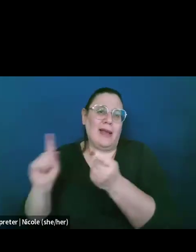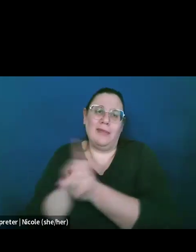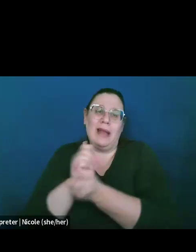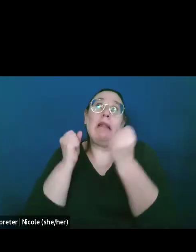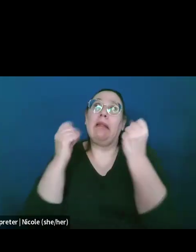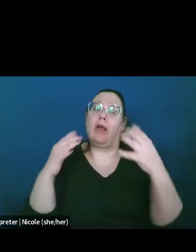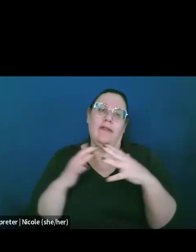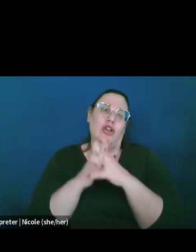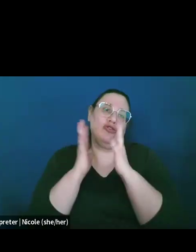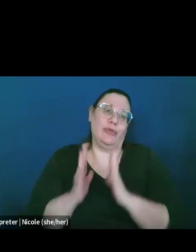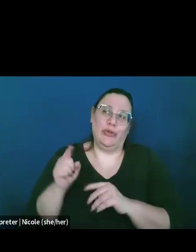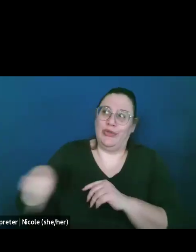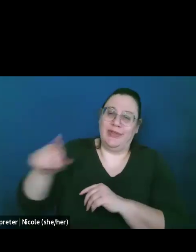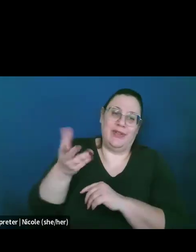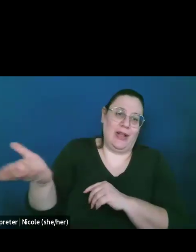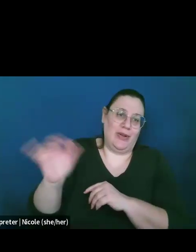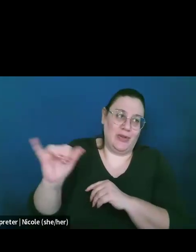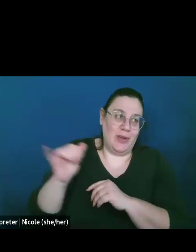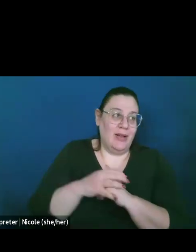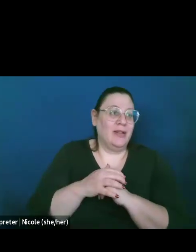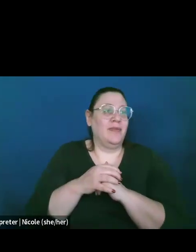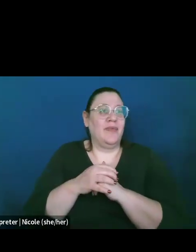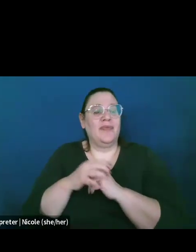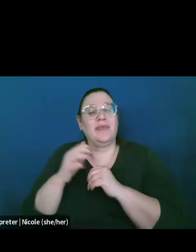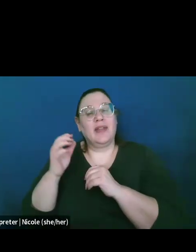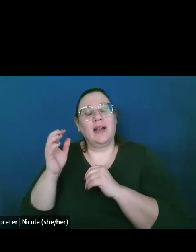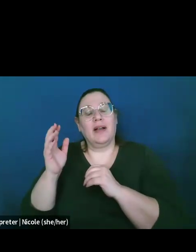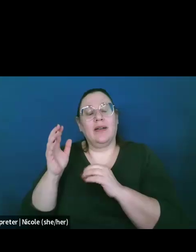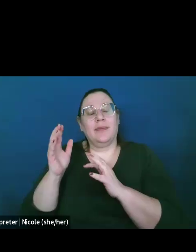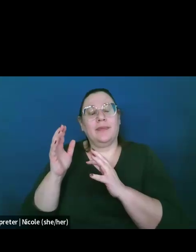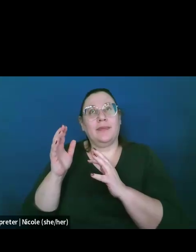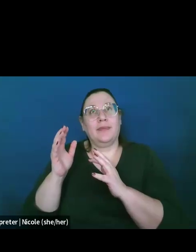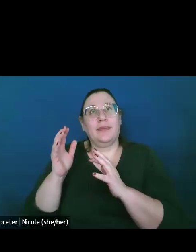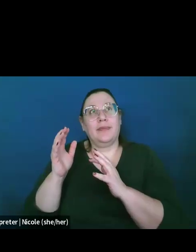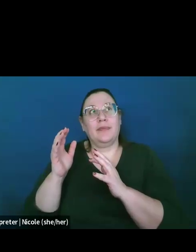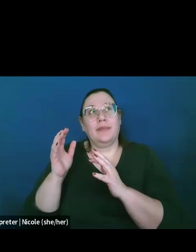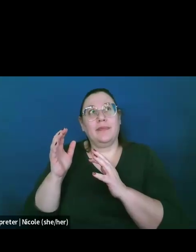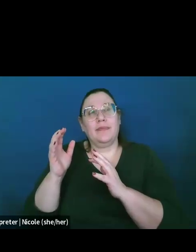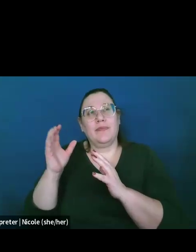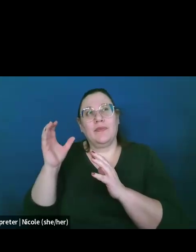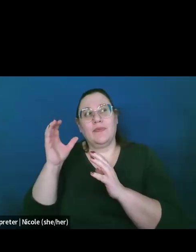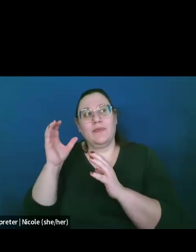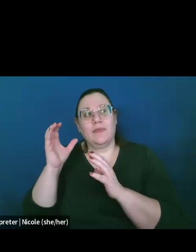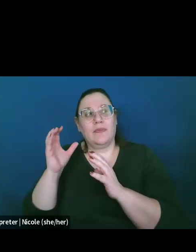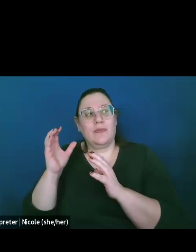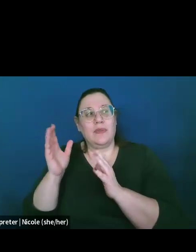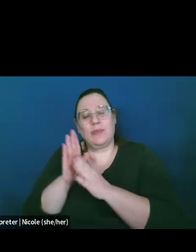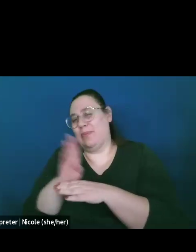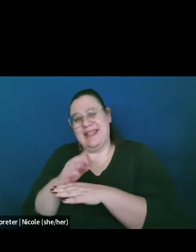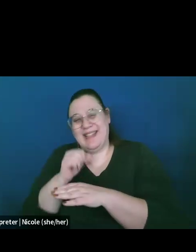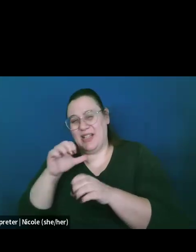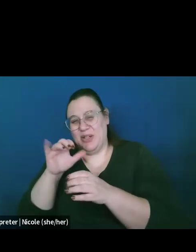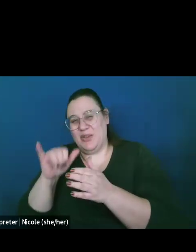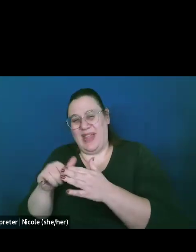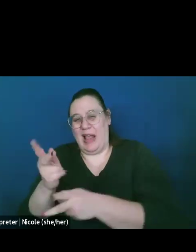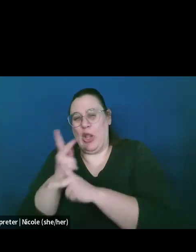entrepreneurs there as well. And so also kind of searching, well, it was small business I did not do with the federal government. I didn't do this loan,